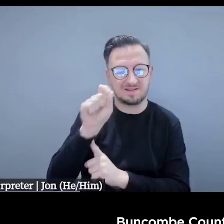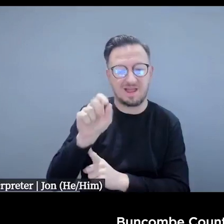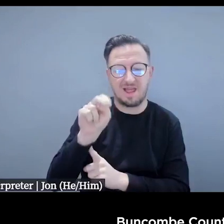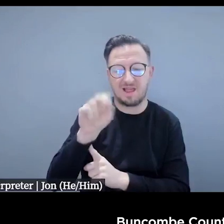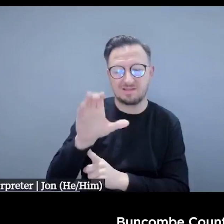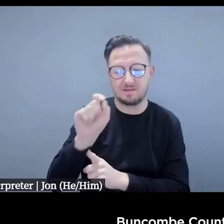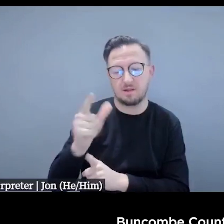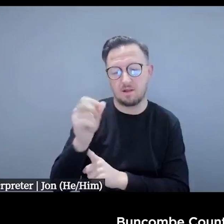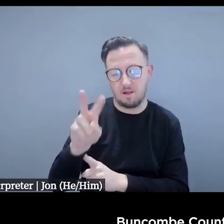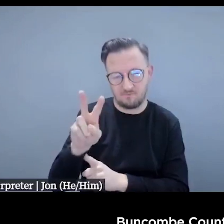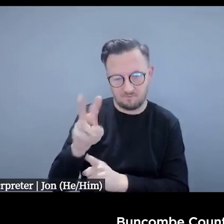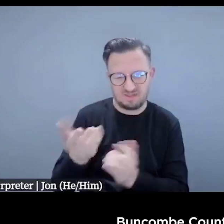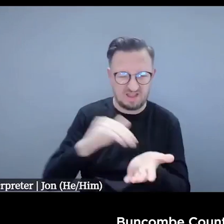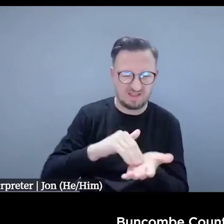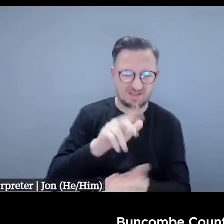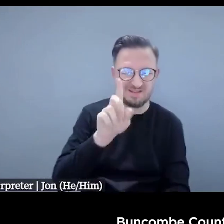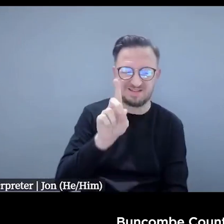des.nc.gov. Again, that is